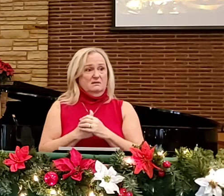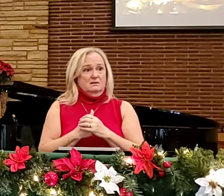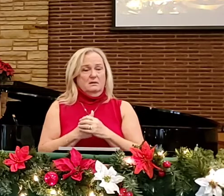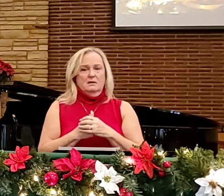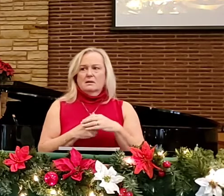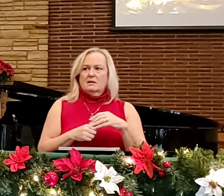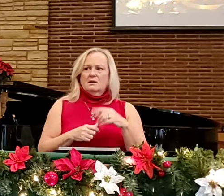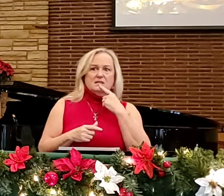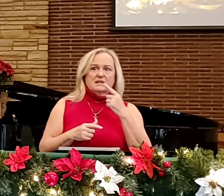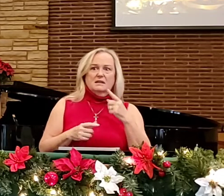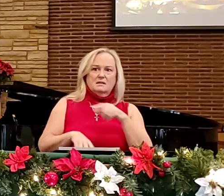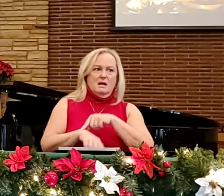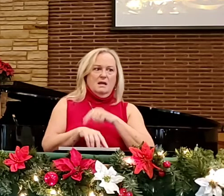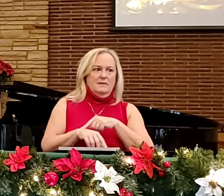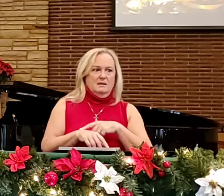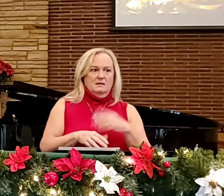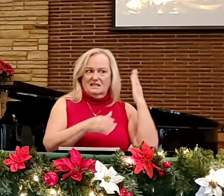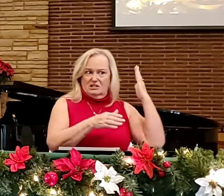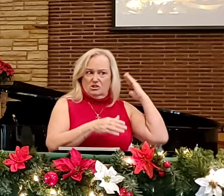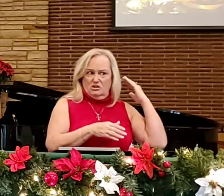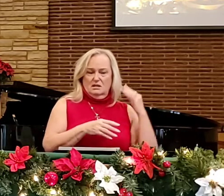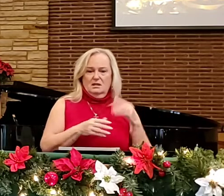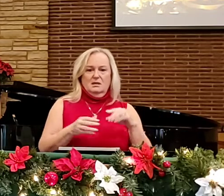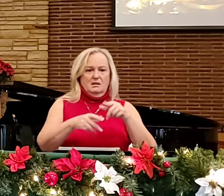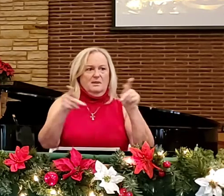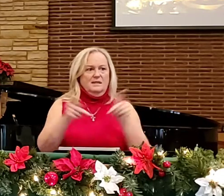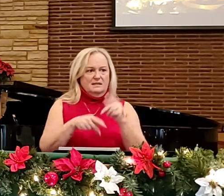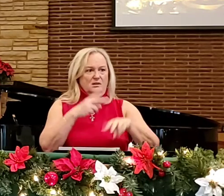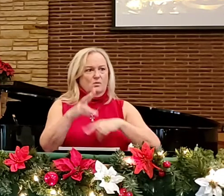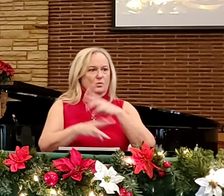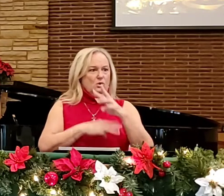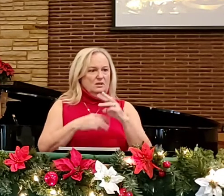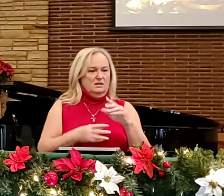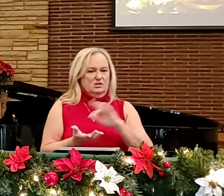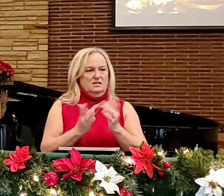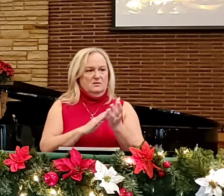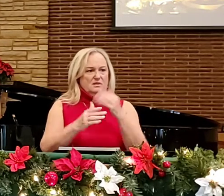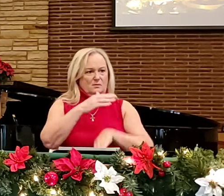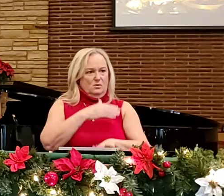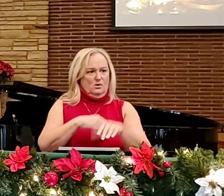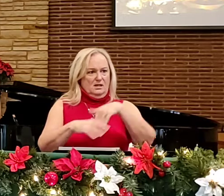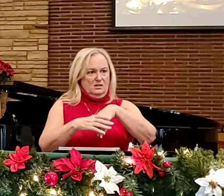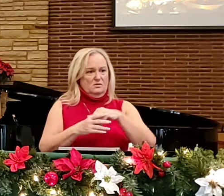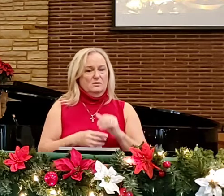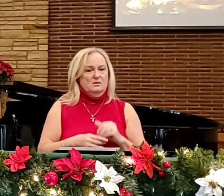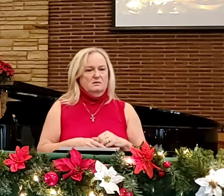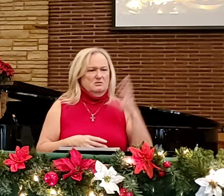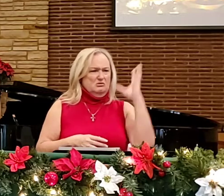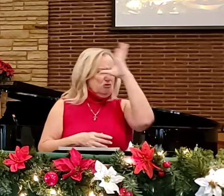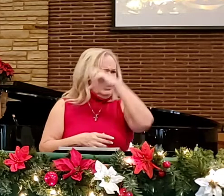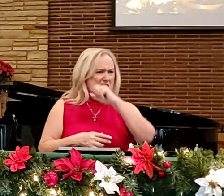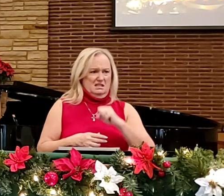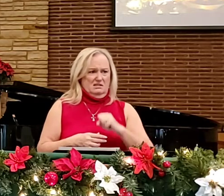I already mentioned the time and history and the place in the world that Jesus was born into.